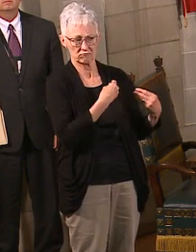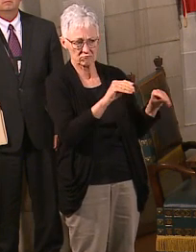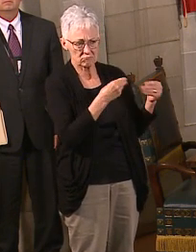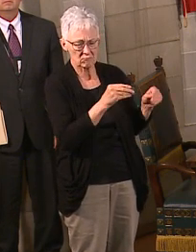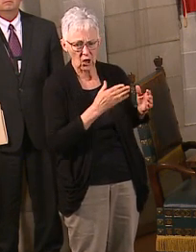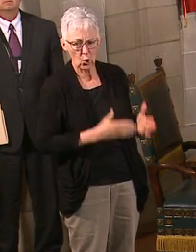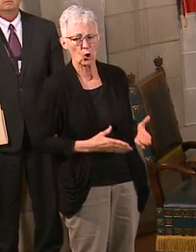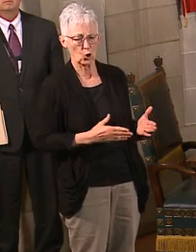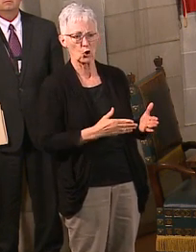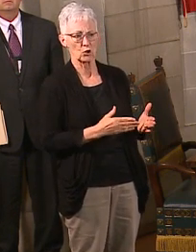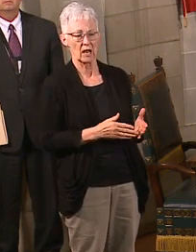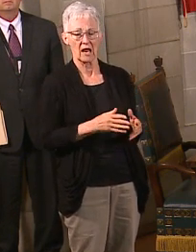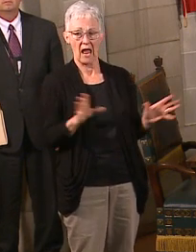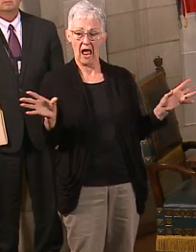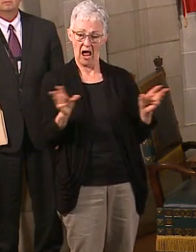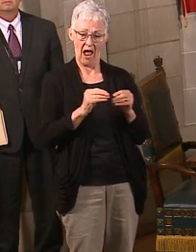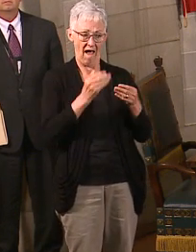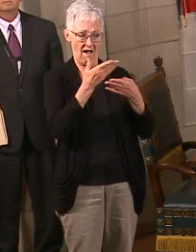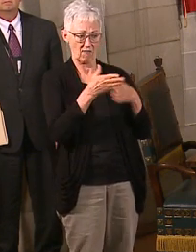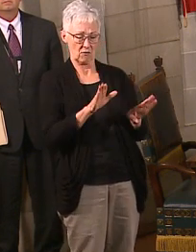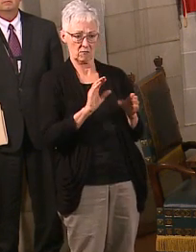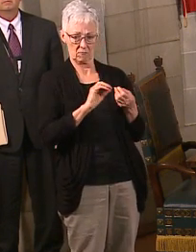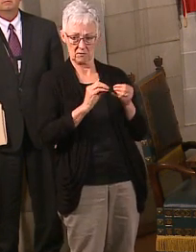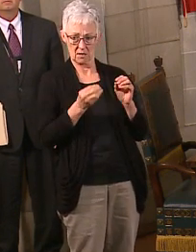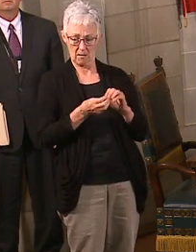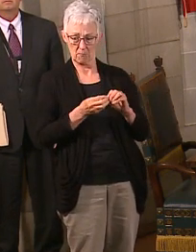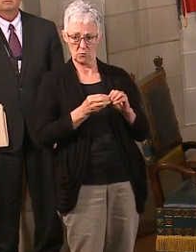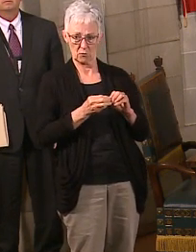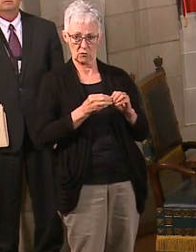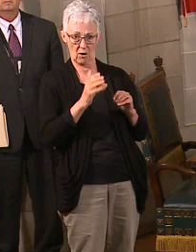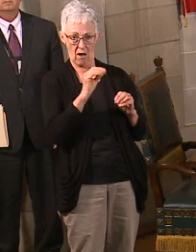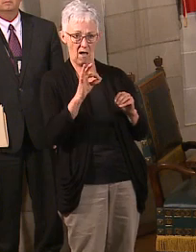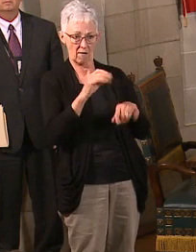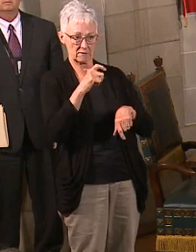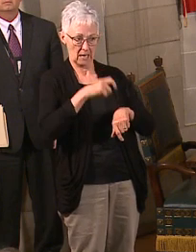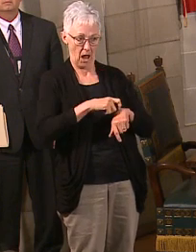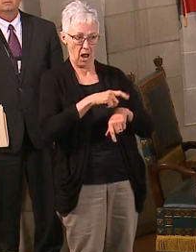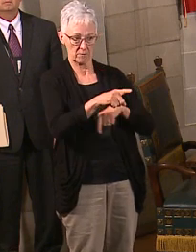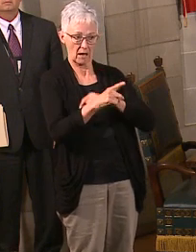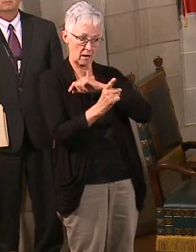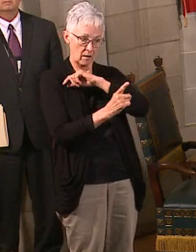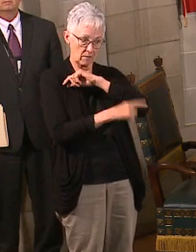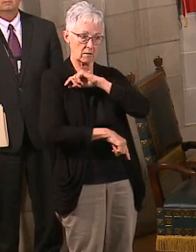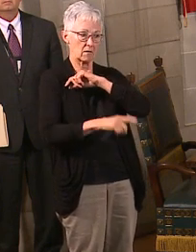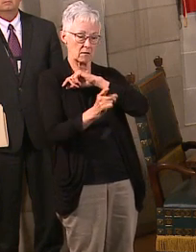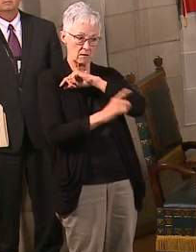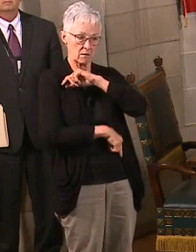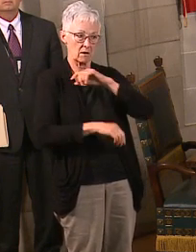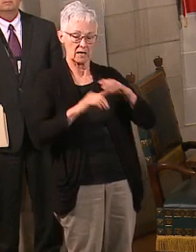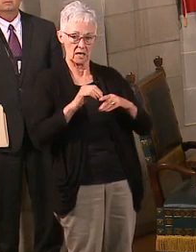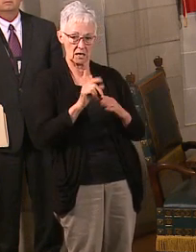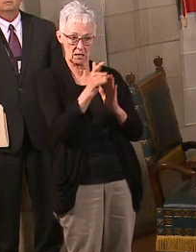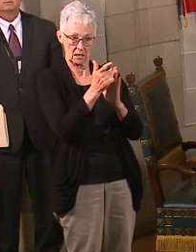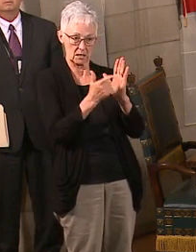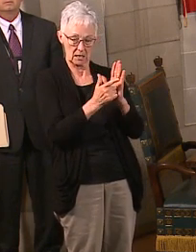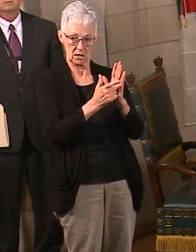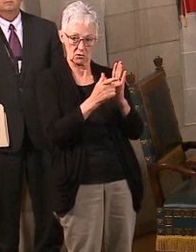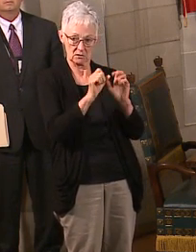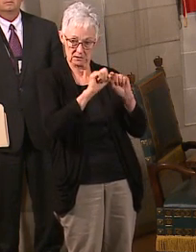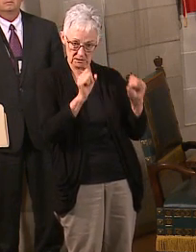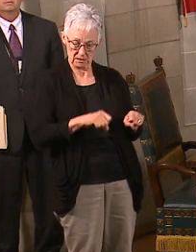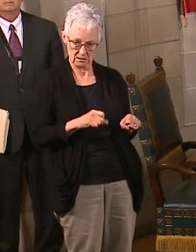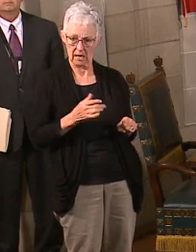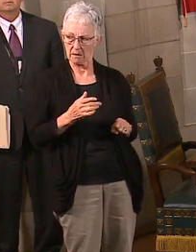area, the average number of convictions they have is 19. So again, these are people who have had